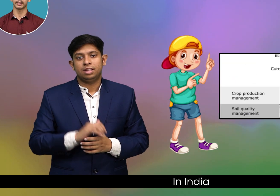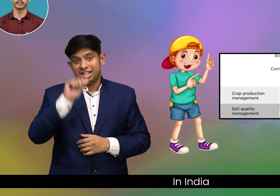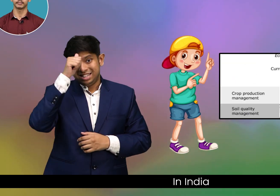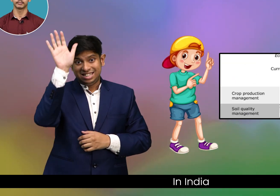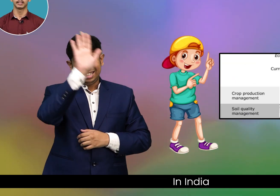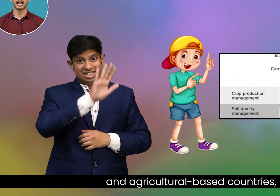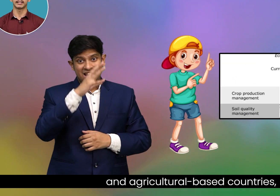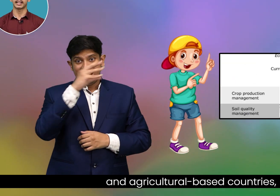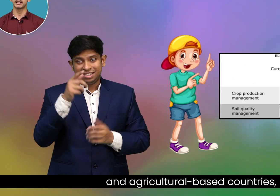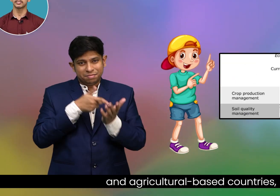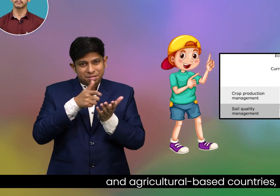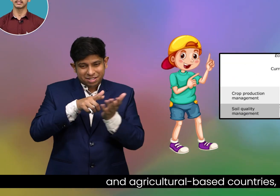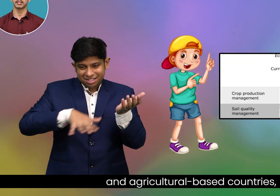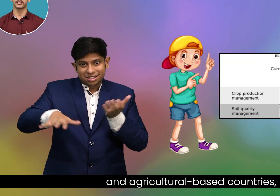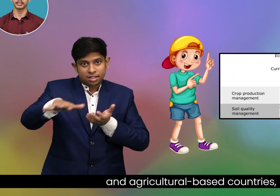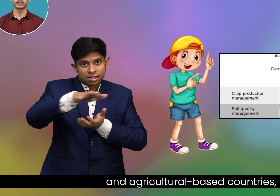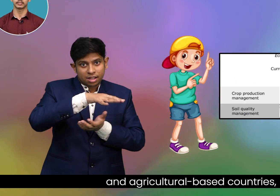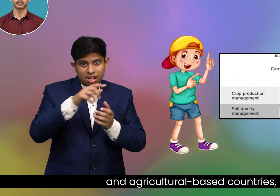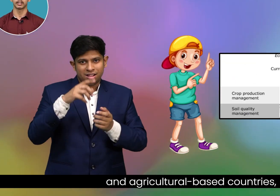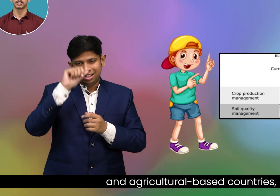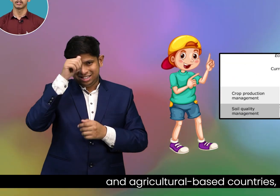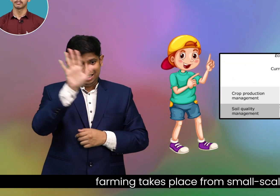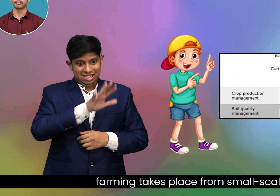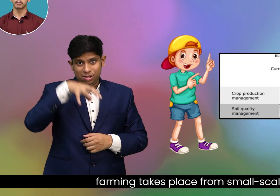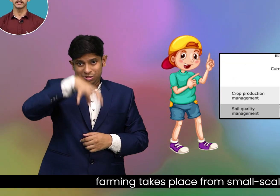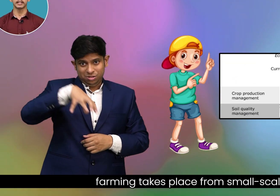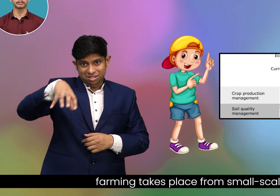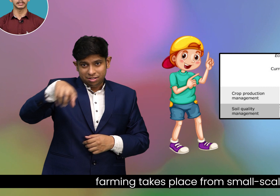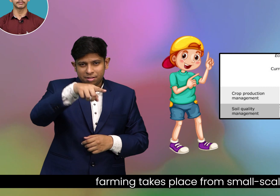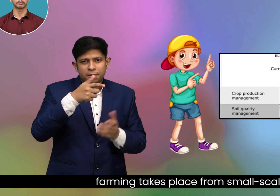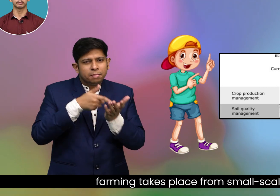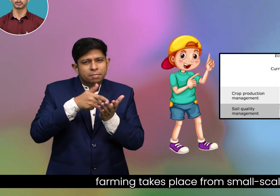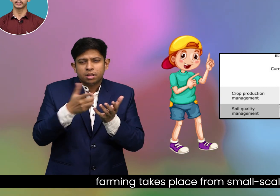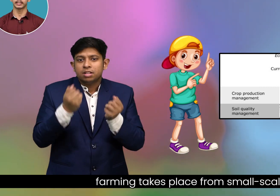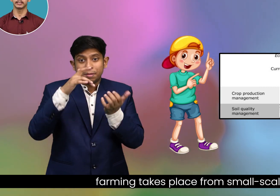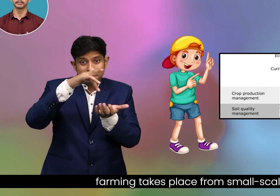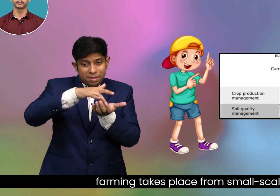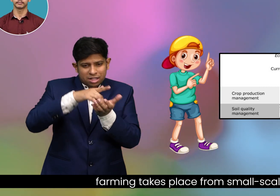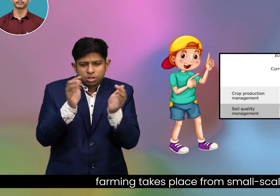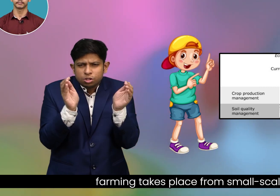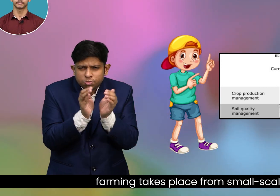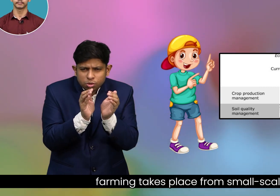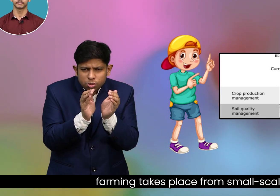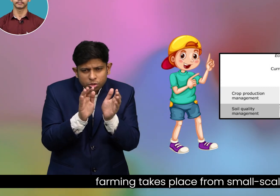In India and agricultural based countries, farming takes place from small scale